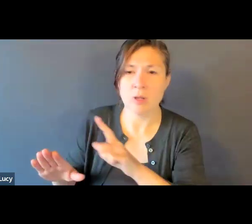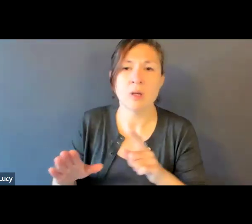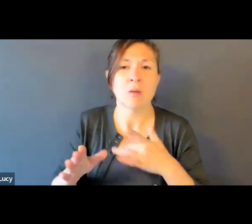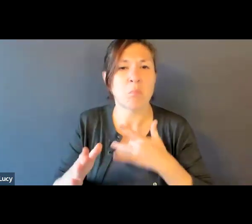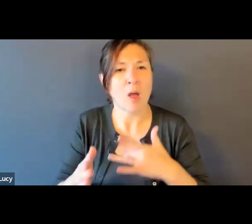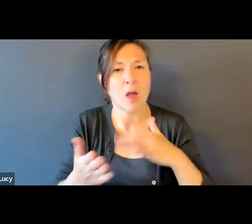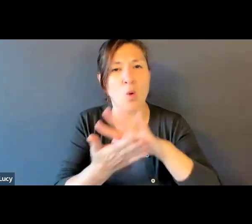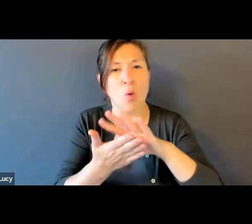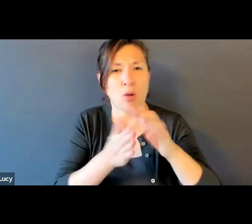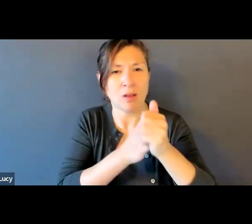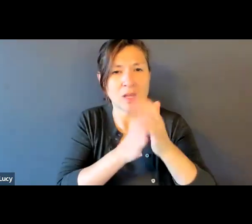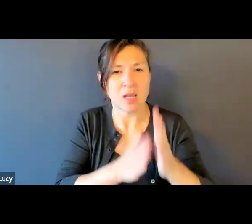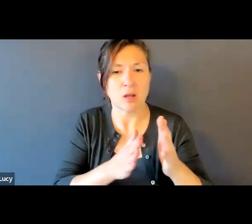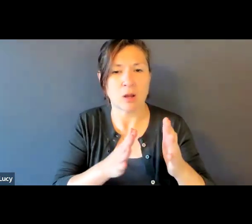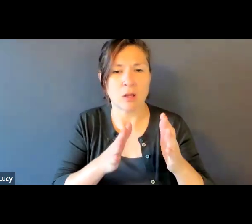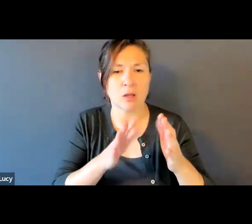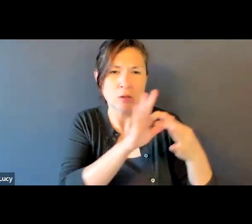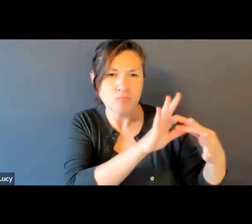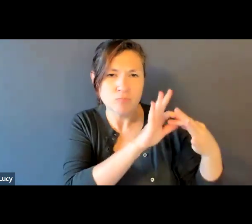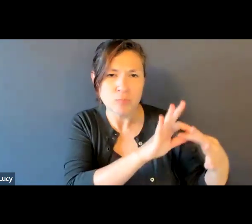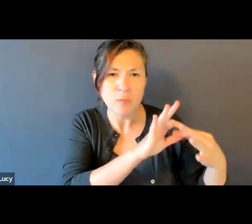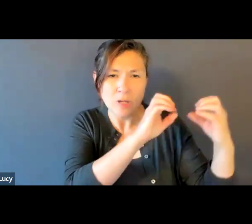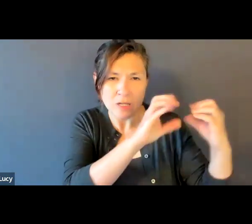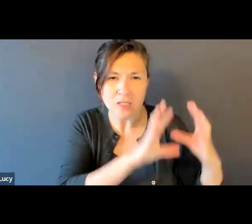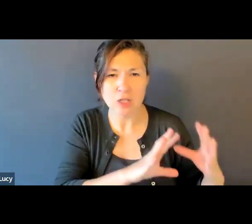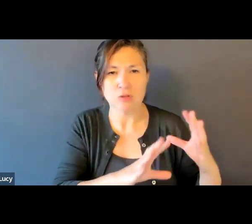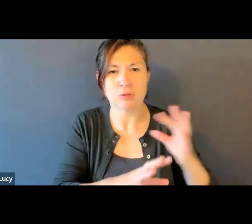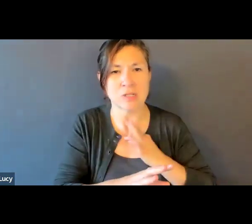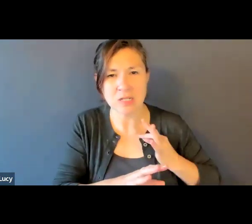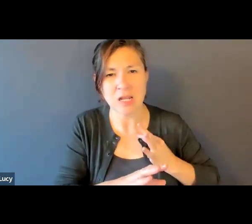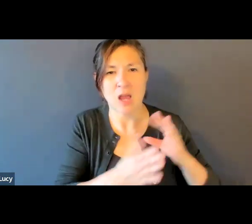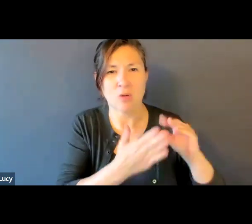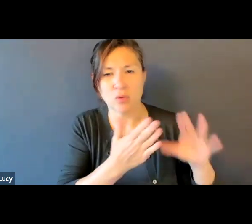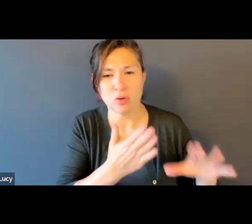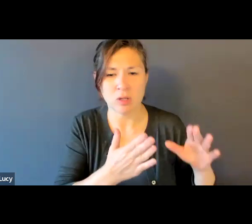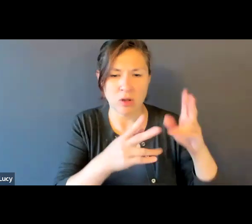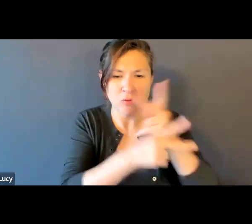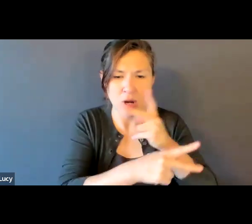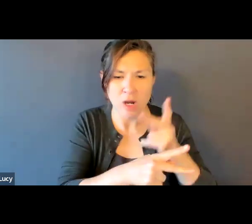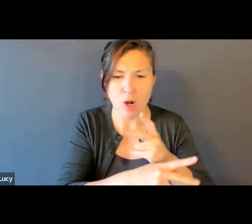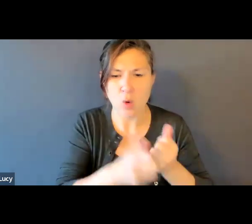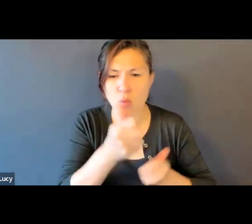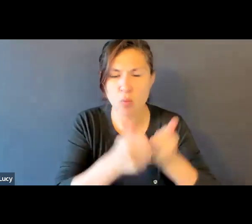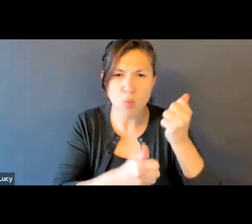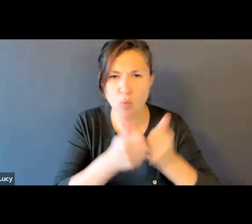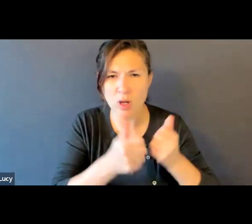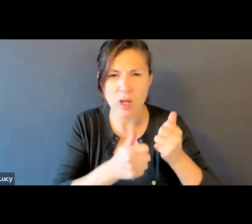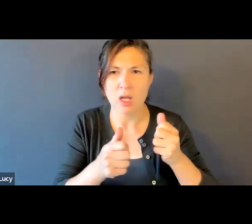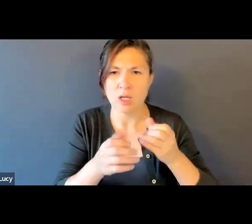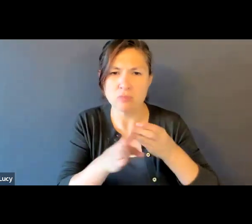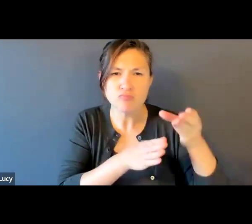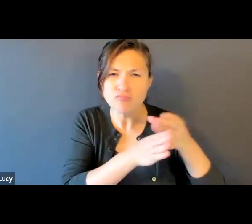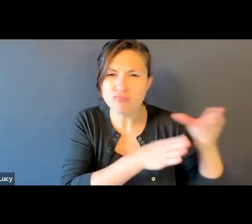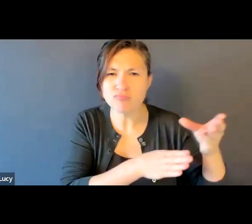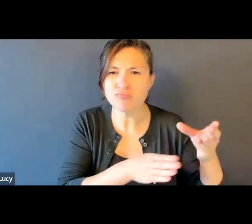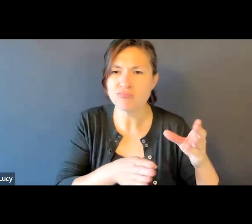leaders working with the teachers, staff, students to determine what are the areas of major or interest that students